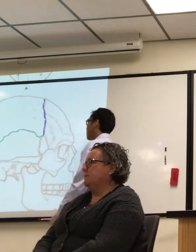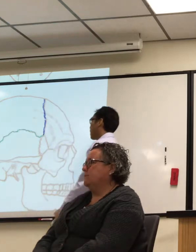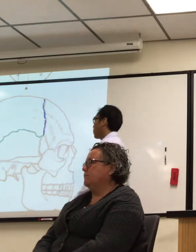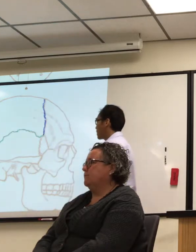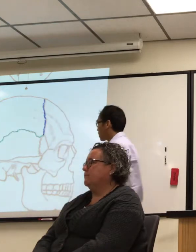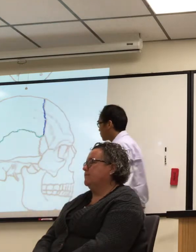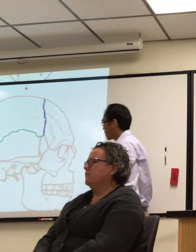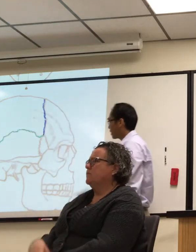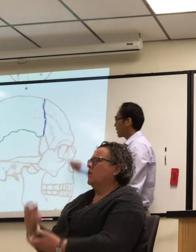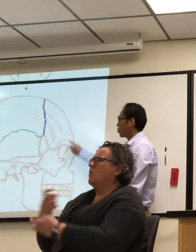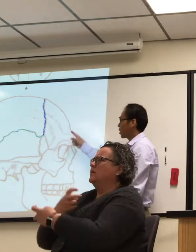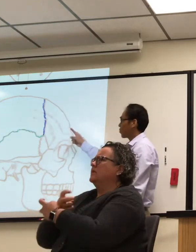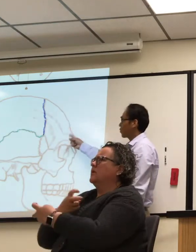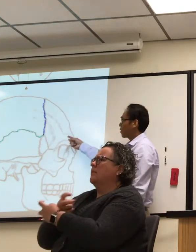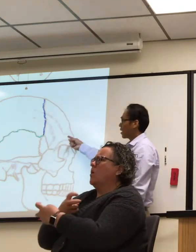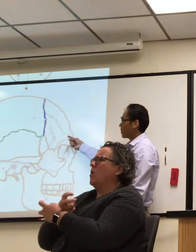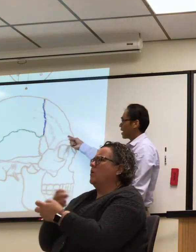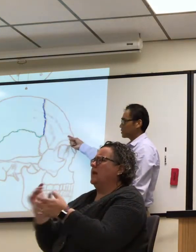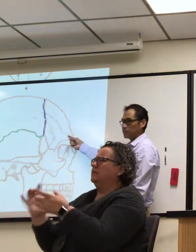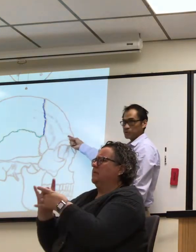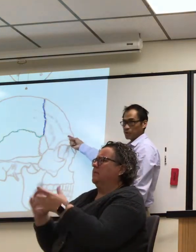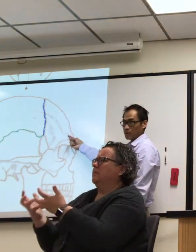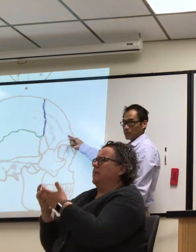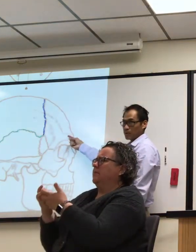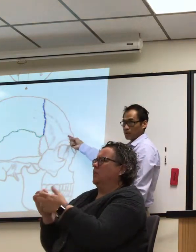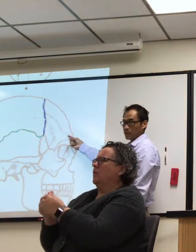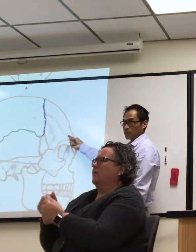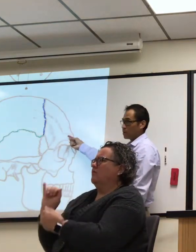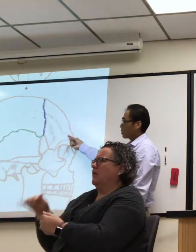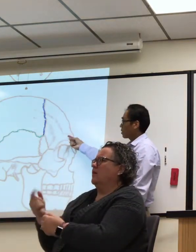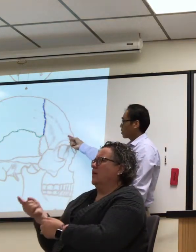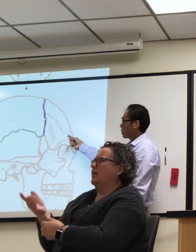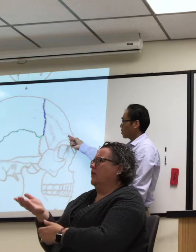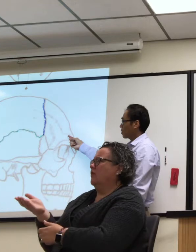So what's the bone it's articulating with at that suture?